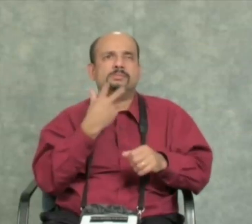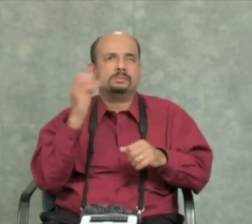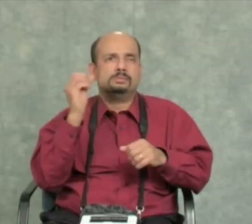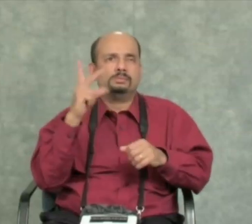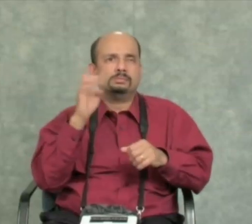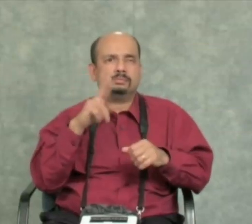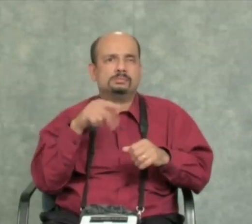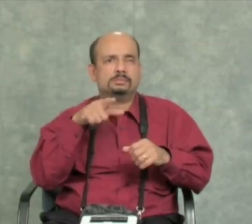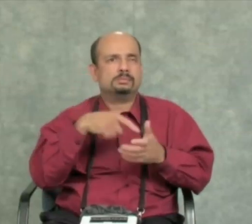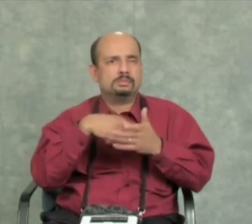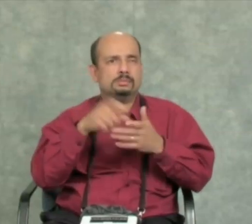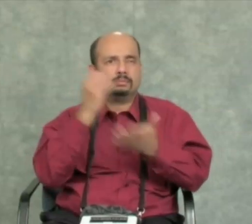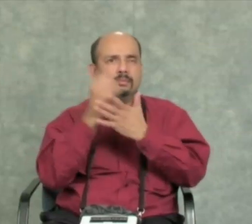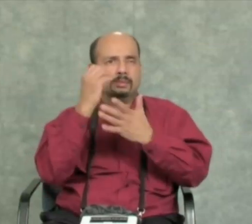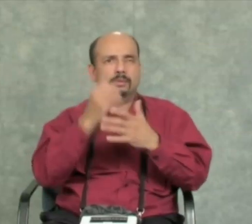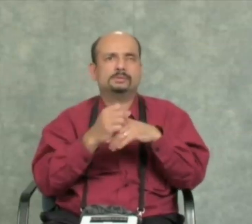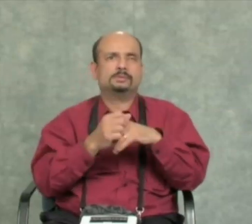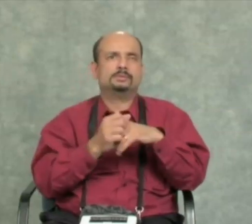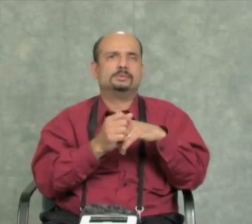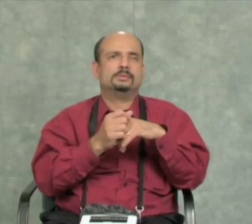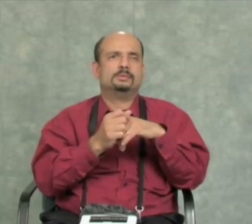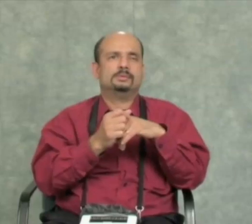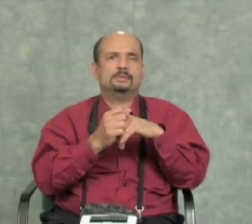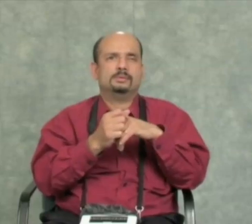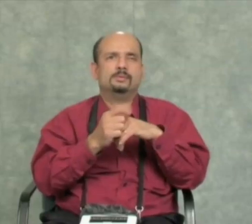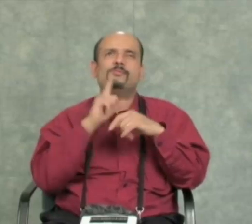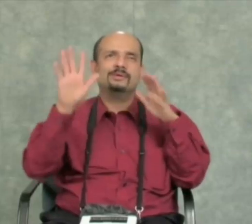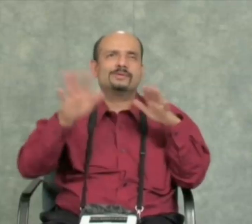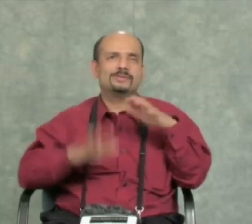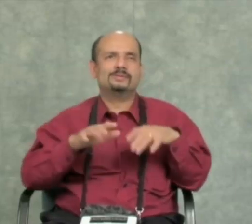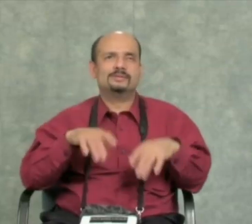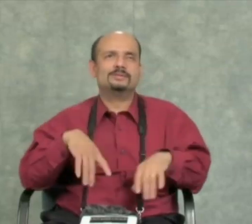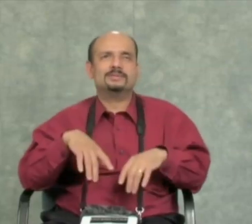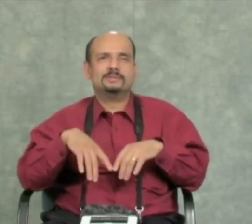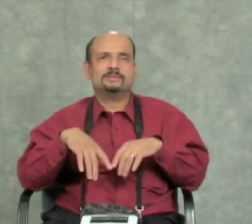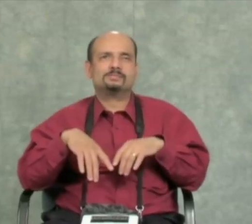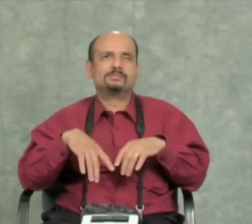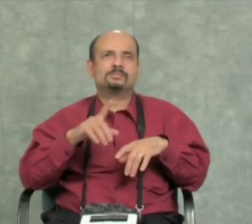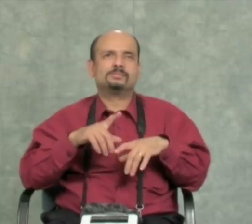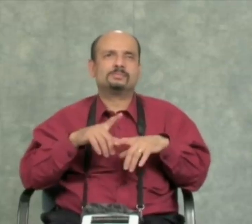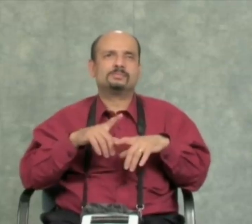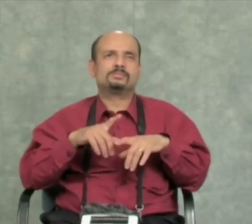I like using it with my iPhone and using the voiceover option. It's really awesome.